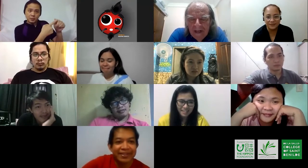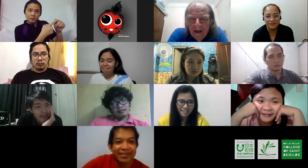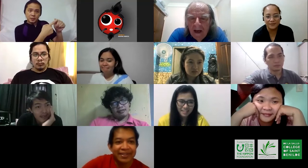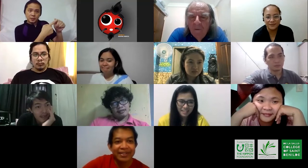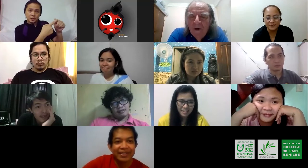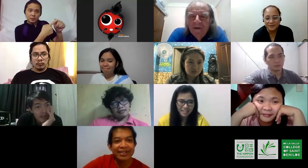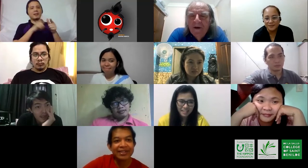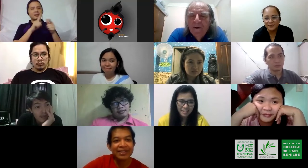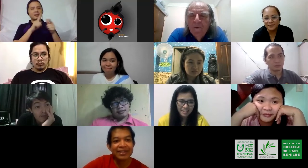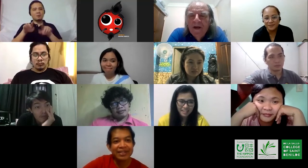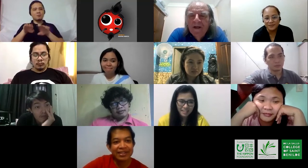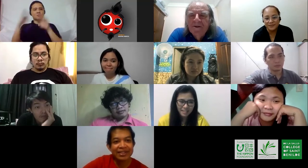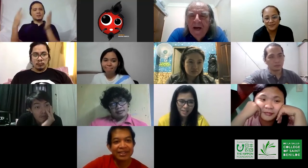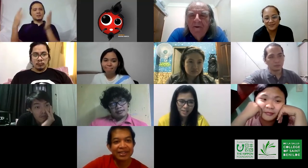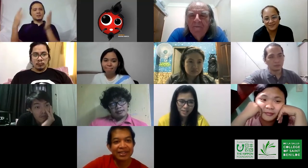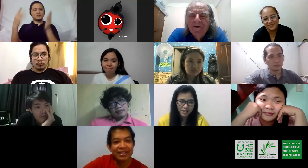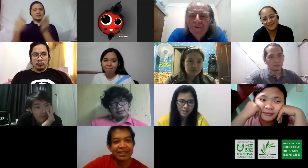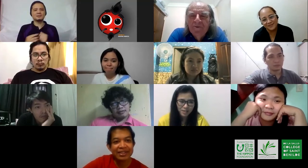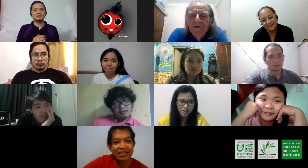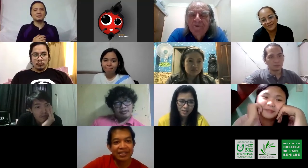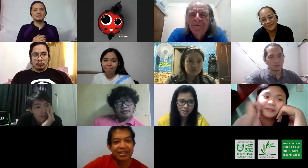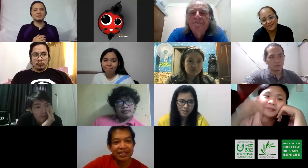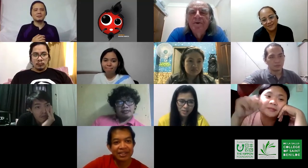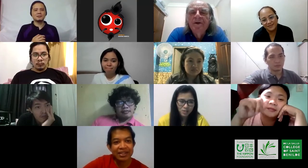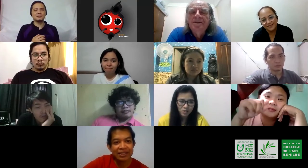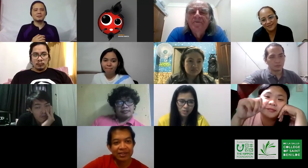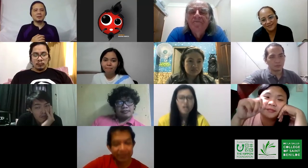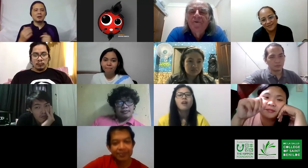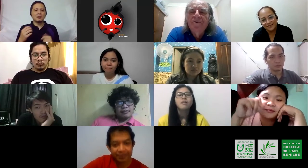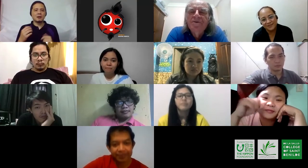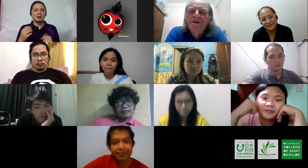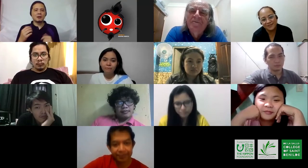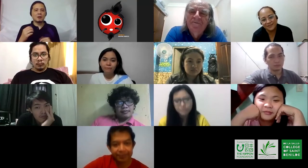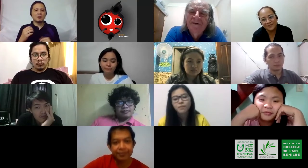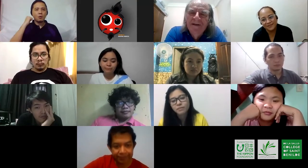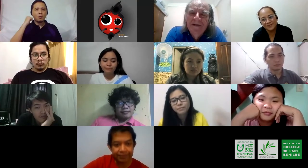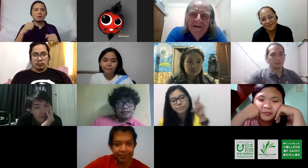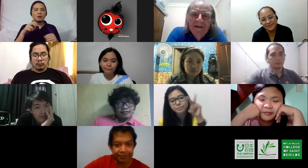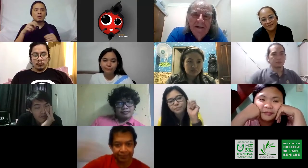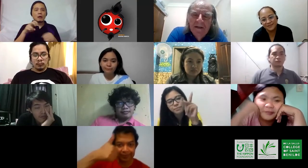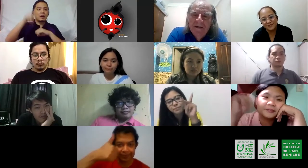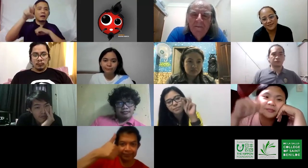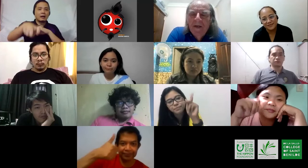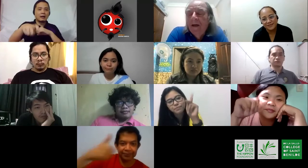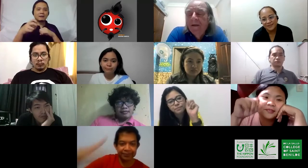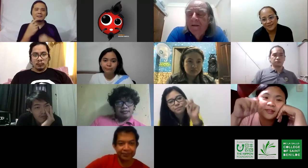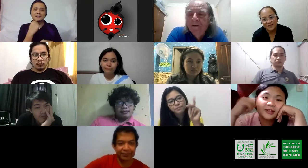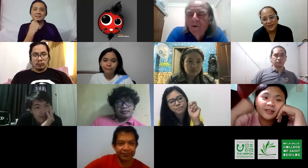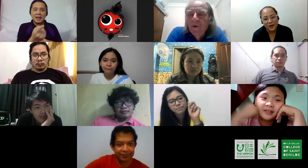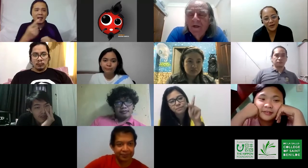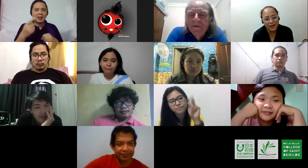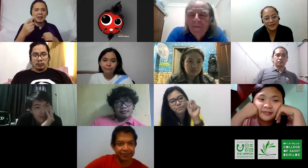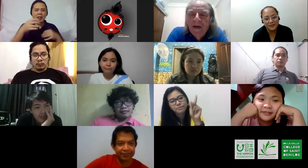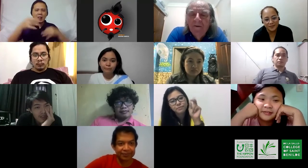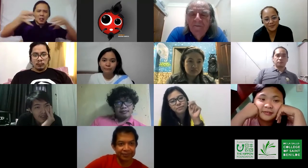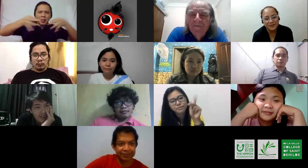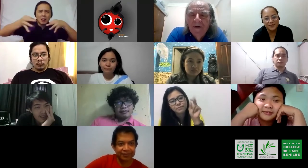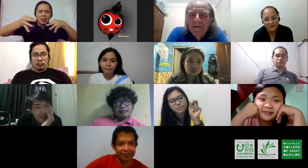I don't want to tell you what it's about because you need to experience it for yourself. Now, I mean, I can tell you what it's about, but